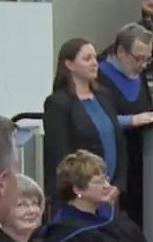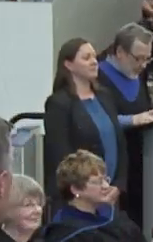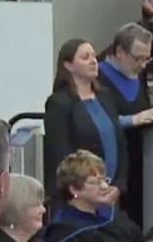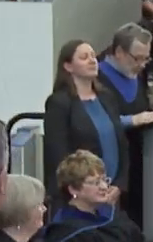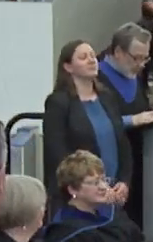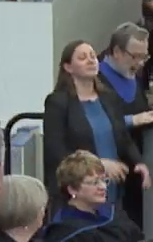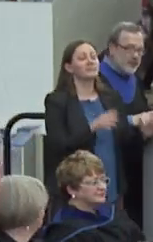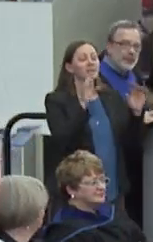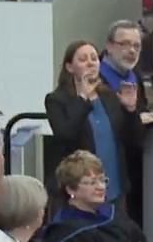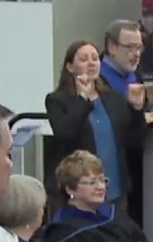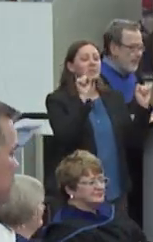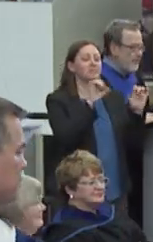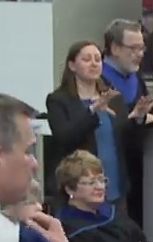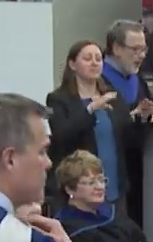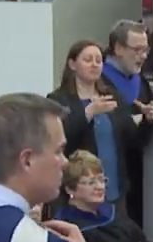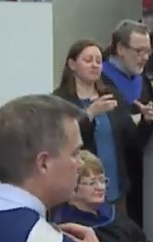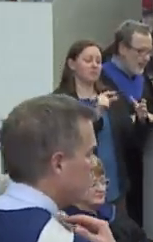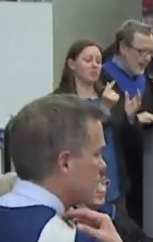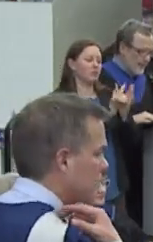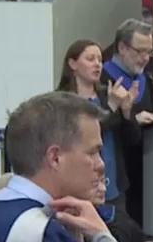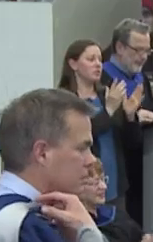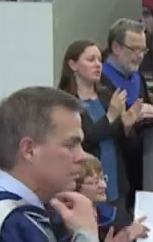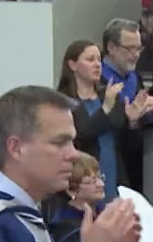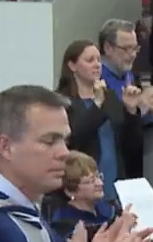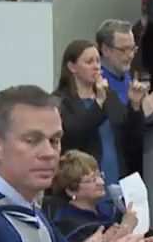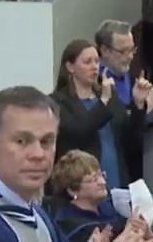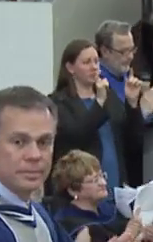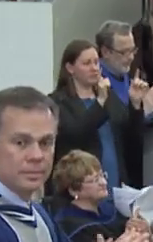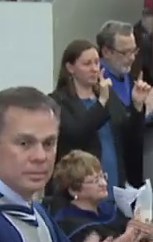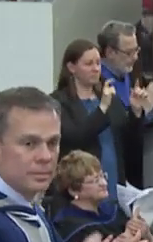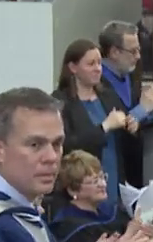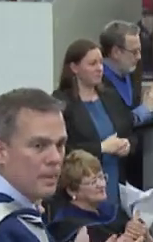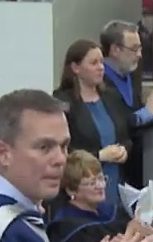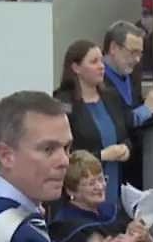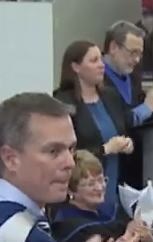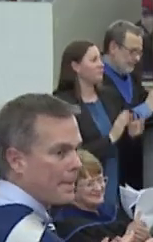Mr. President, the graduates in photography.